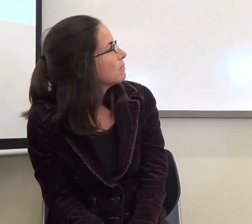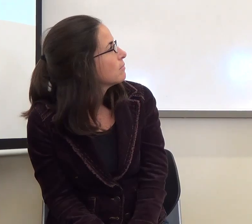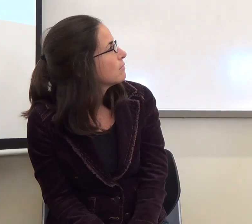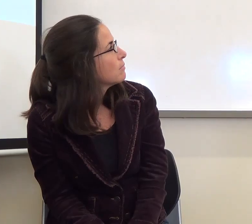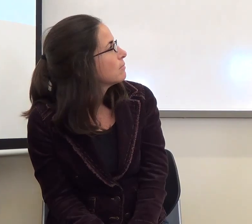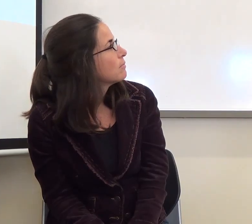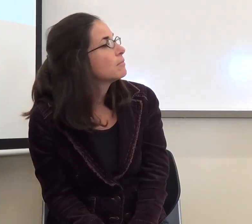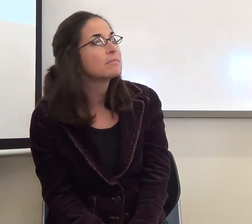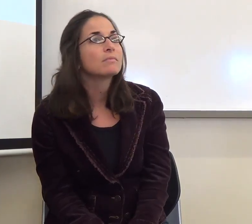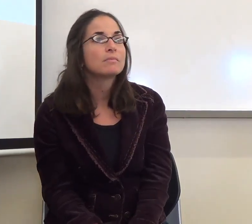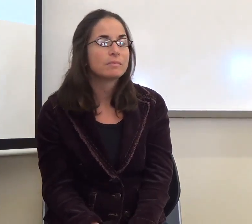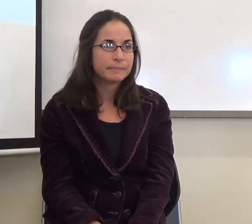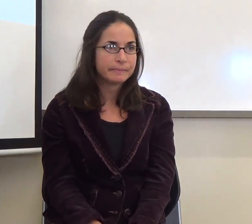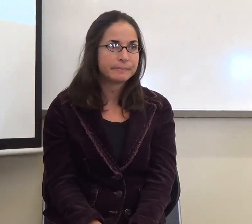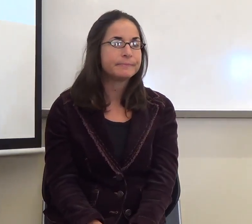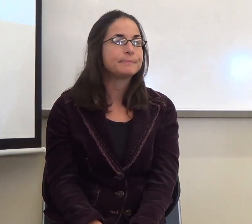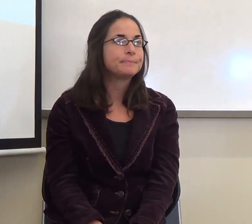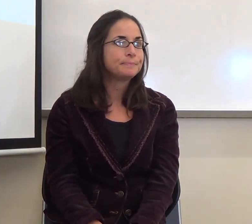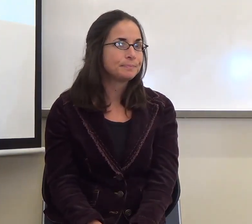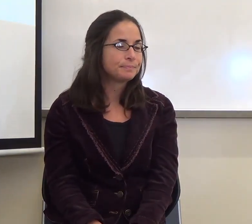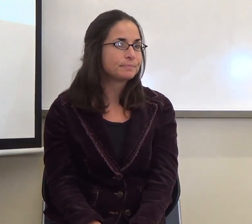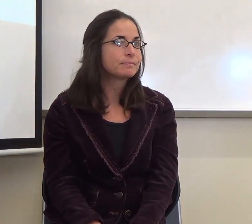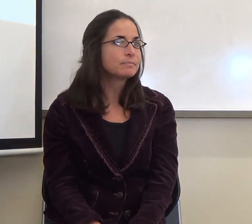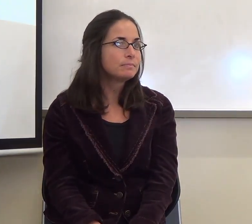And this is a complete sentence.